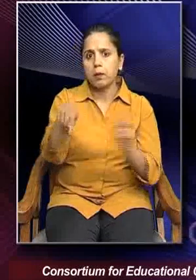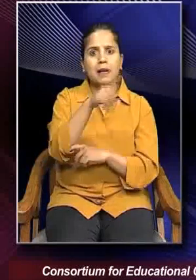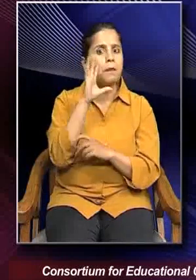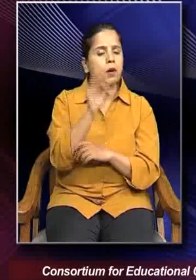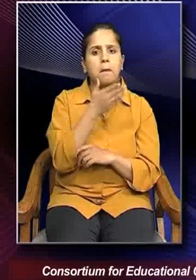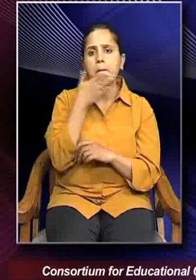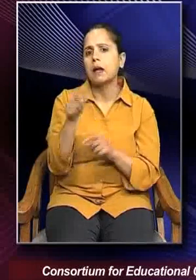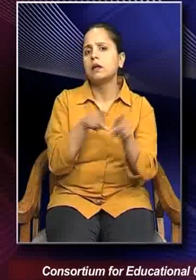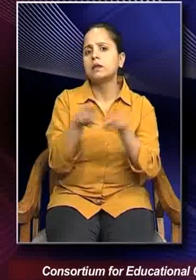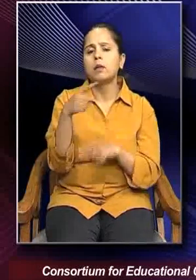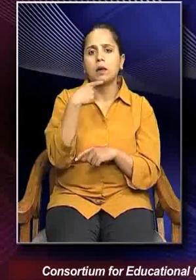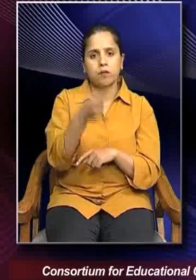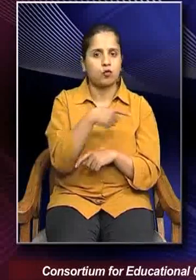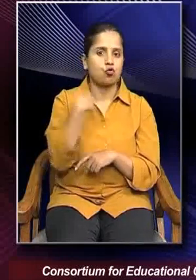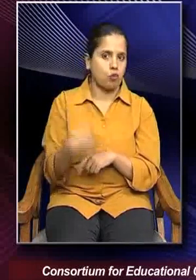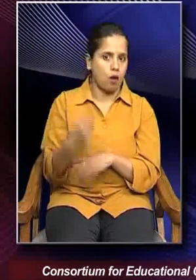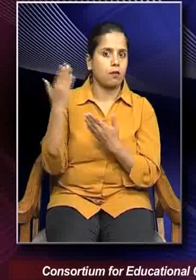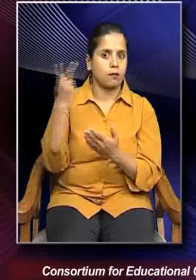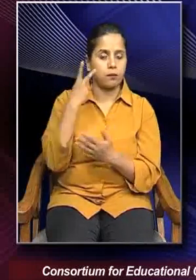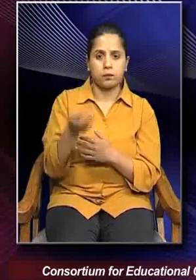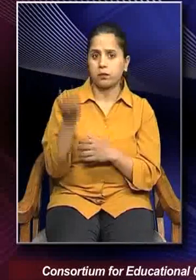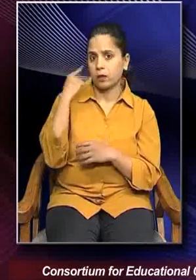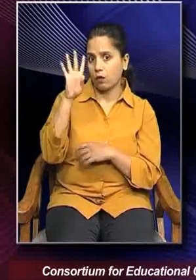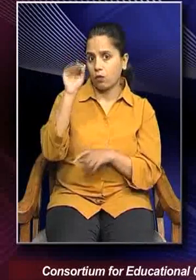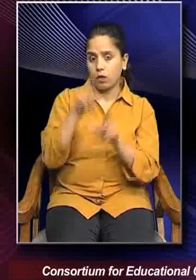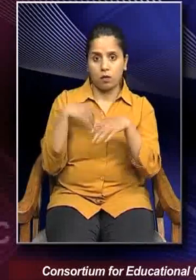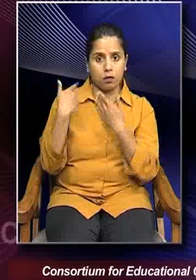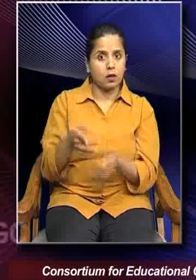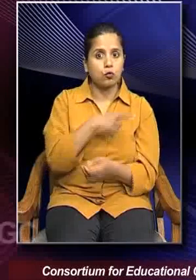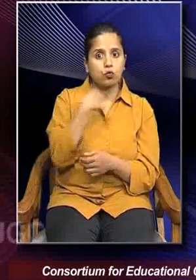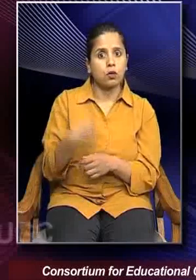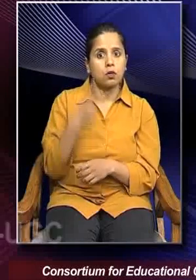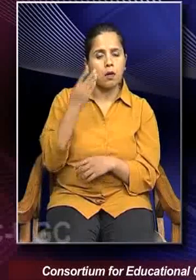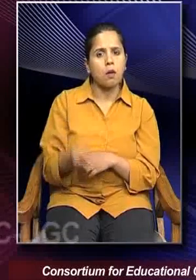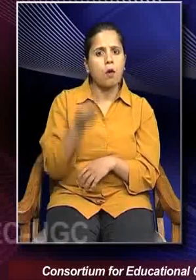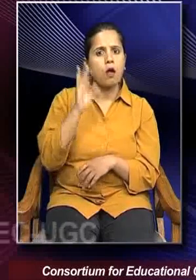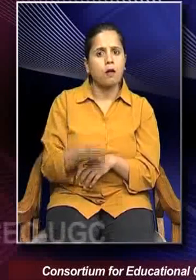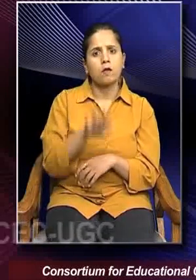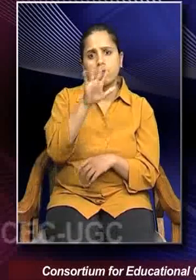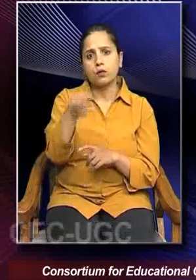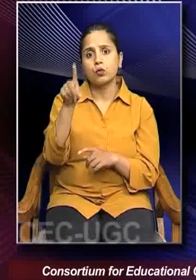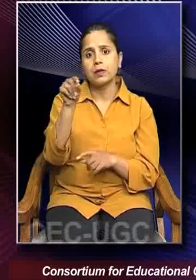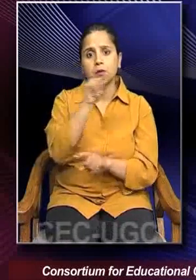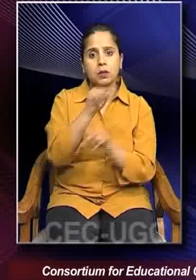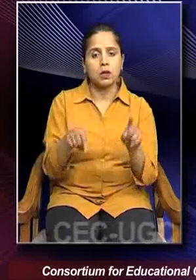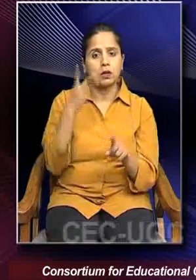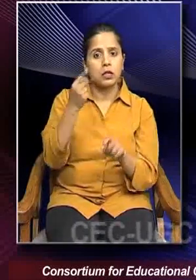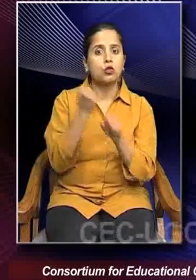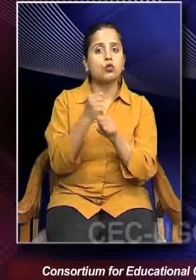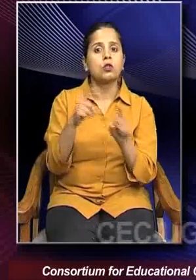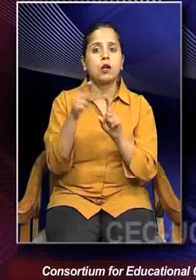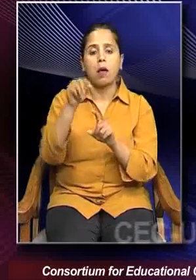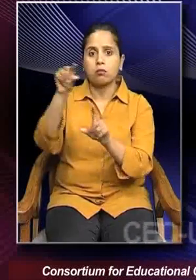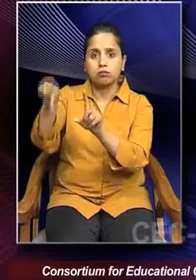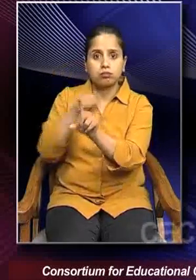best example is of course China. In the last 40 years, China has been investing more than 5 to 10% of their GDP in